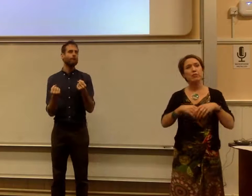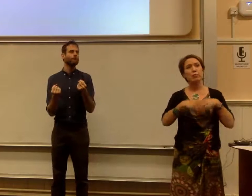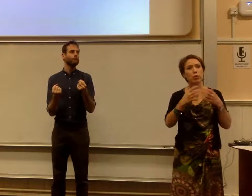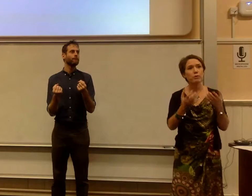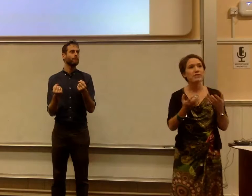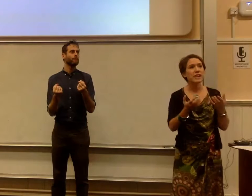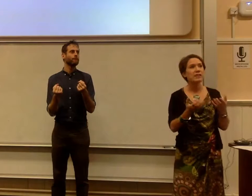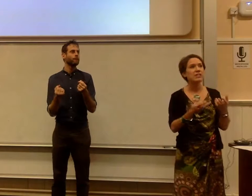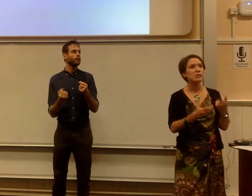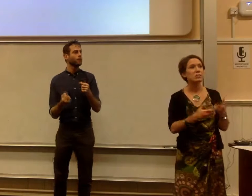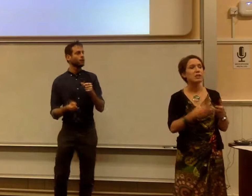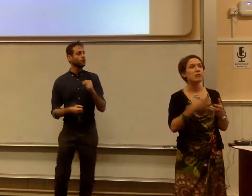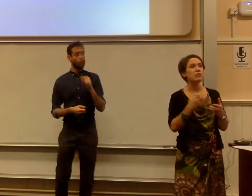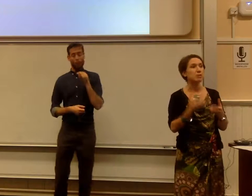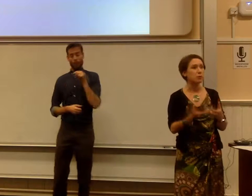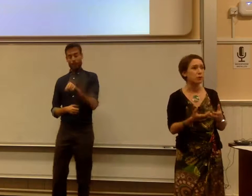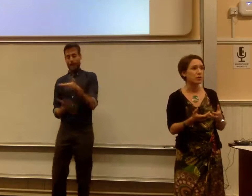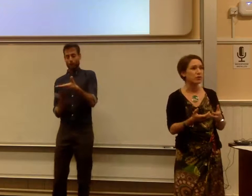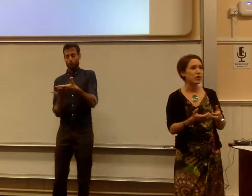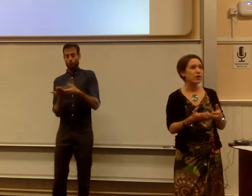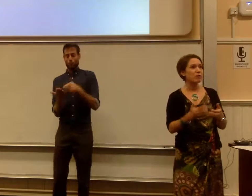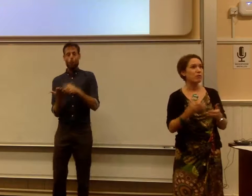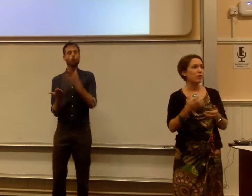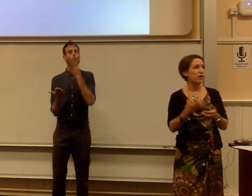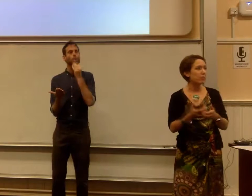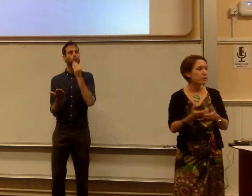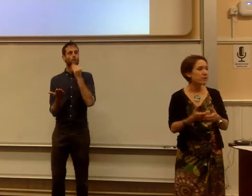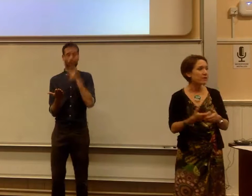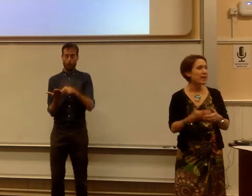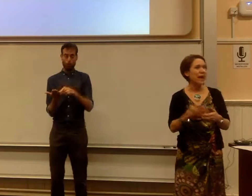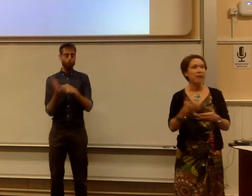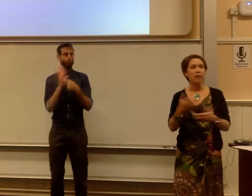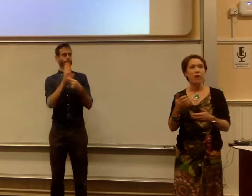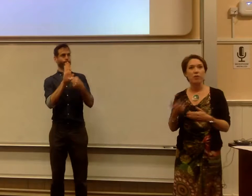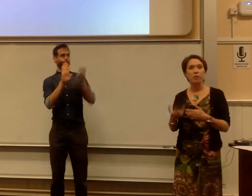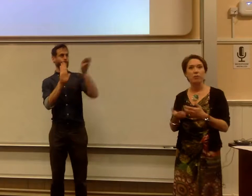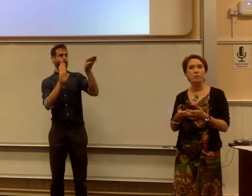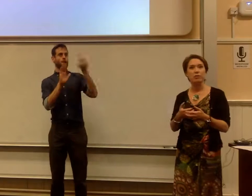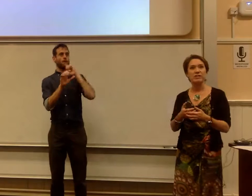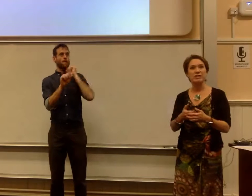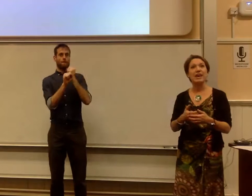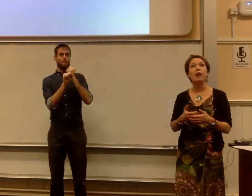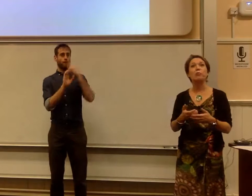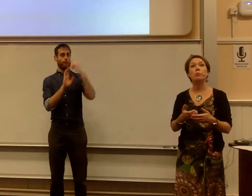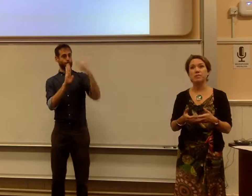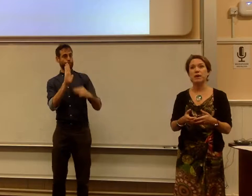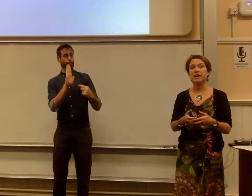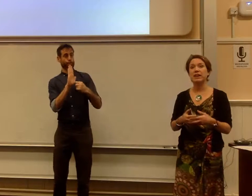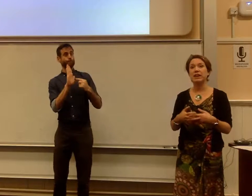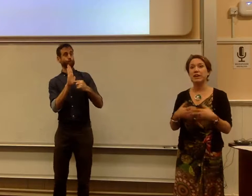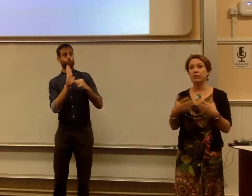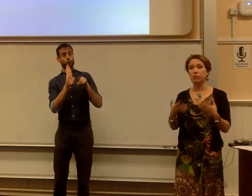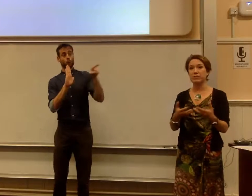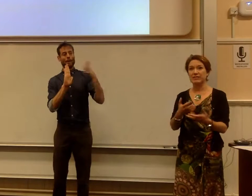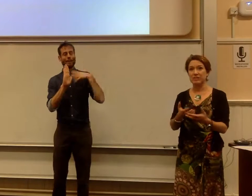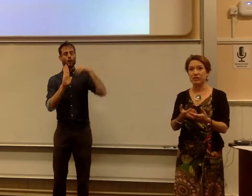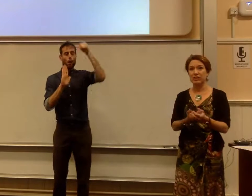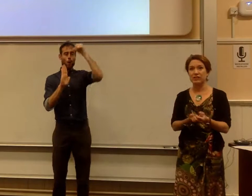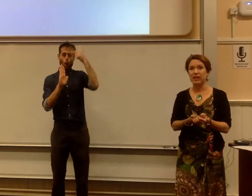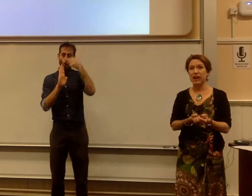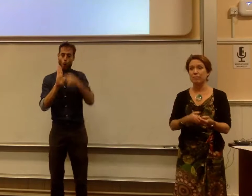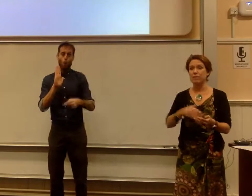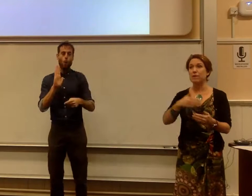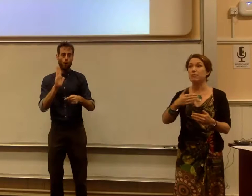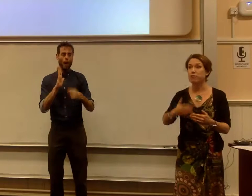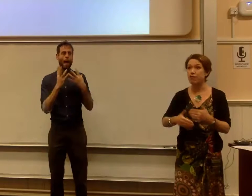the report was intended to be a resource for the government and for other public bodies to help them to make informed